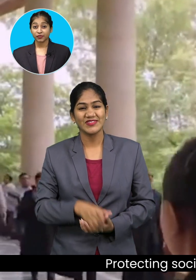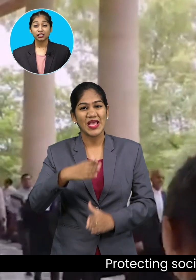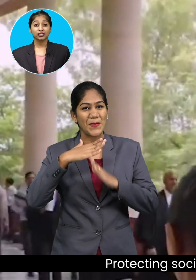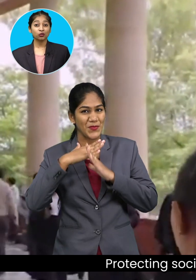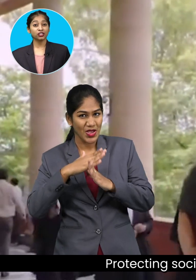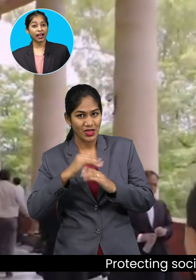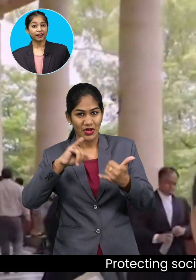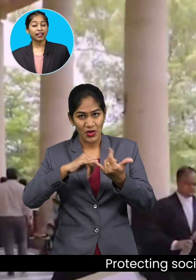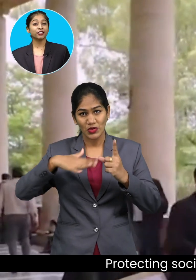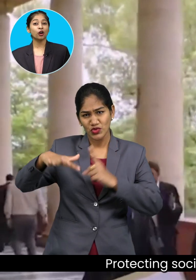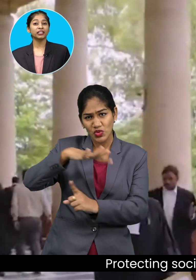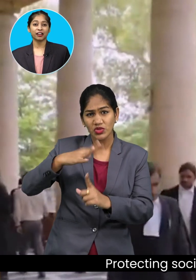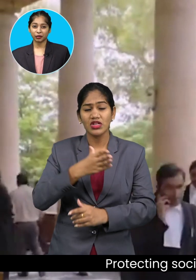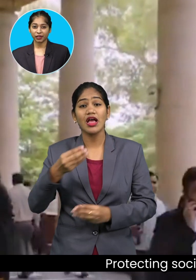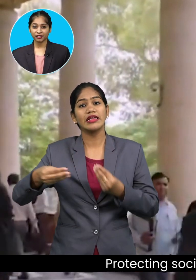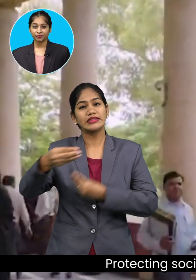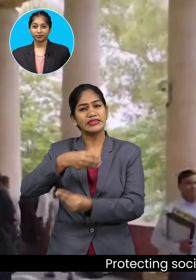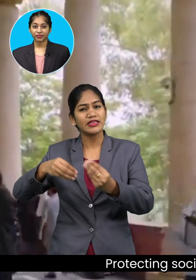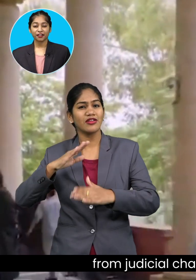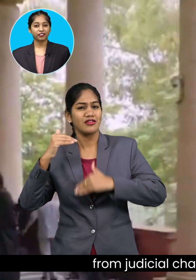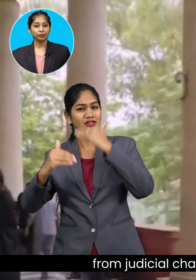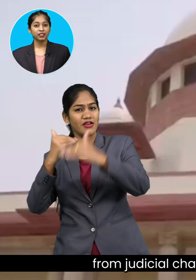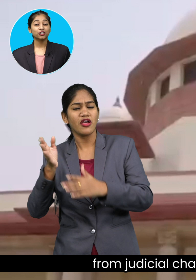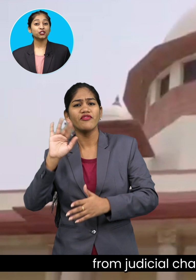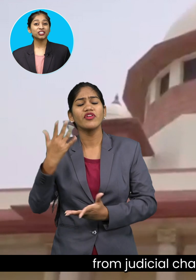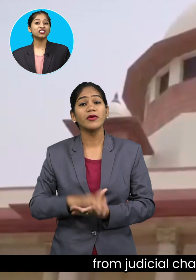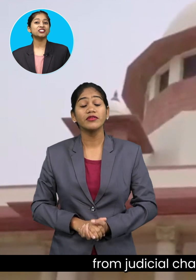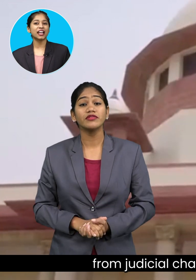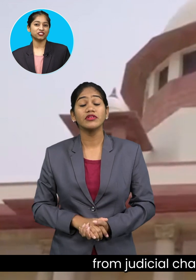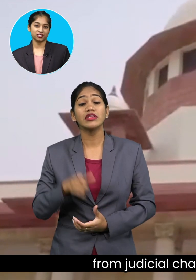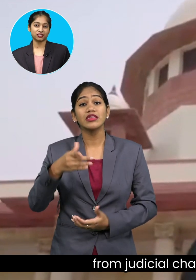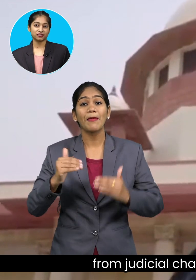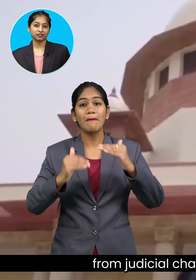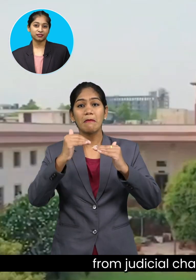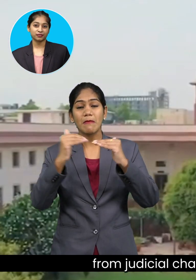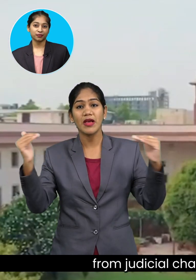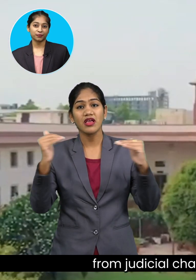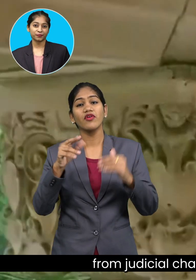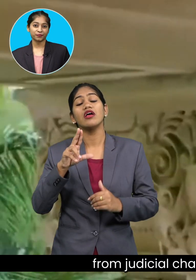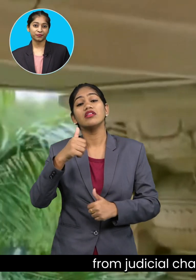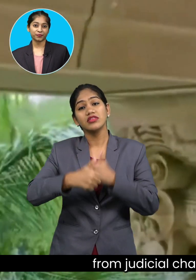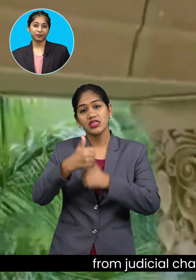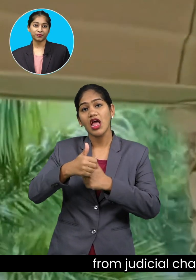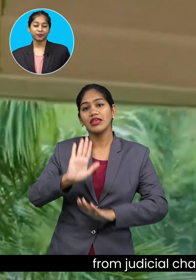protecting social and economic development from judicial challenges,